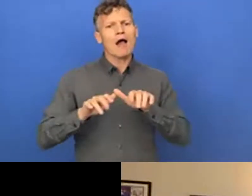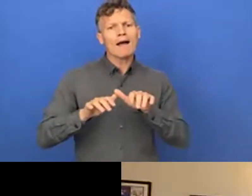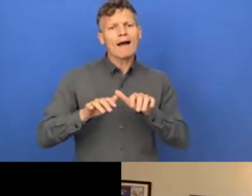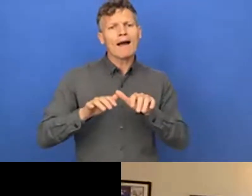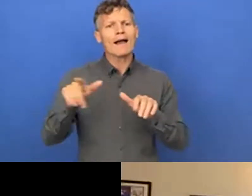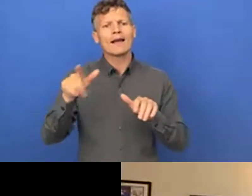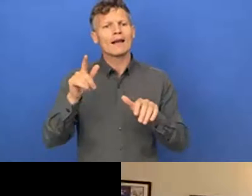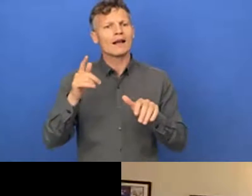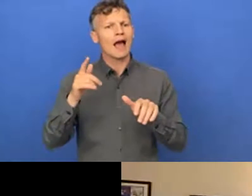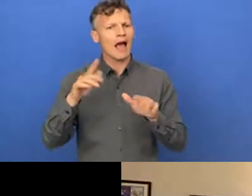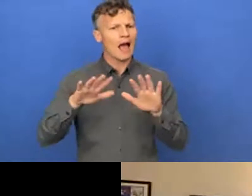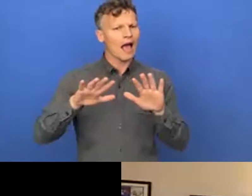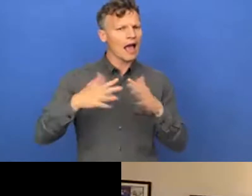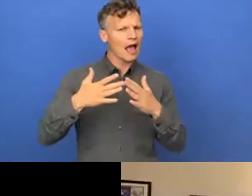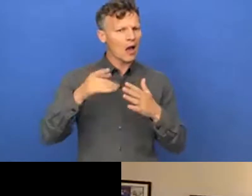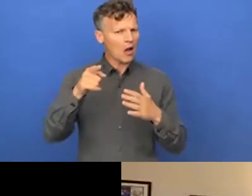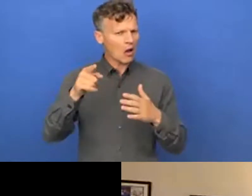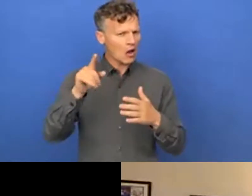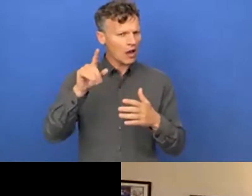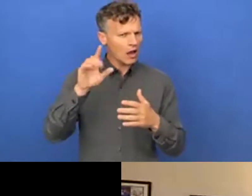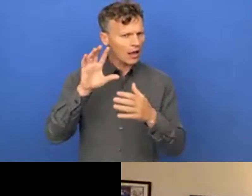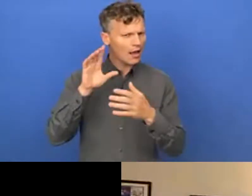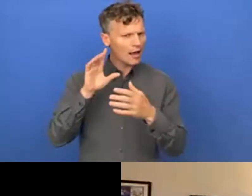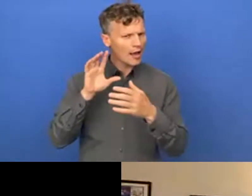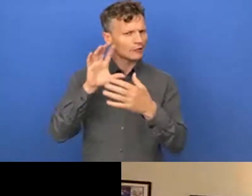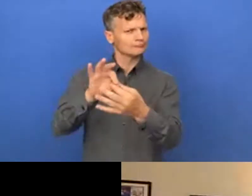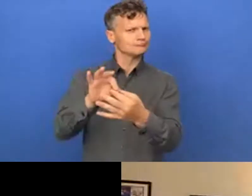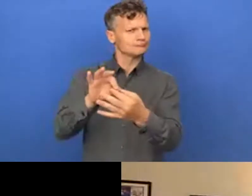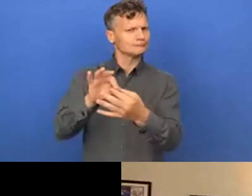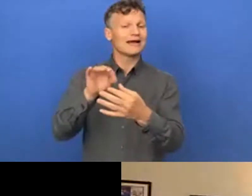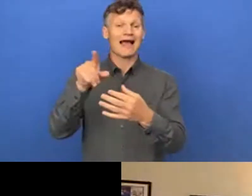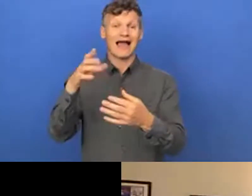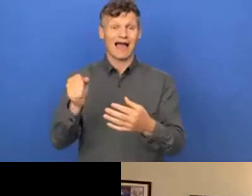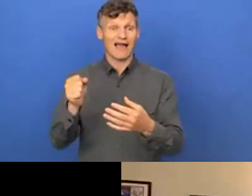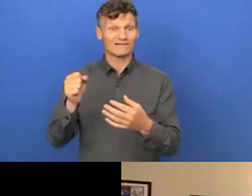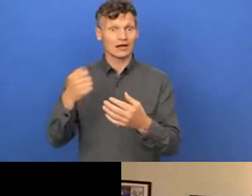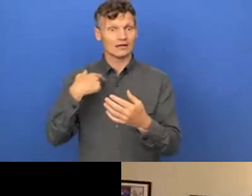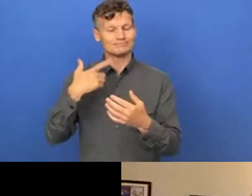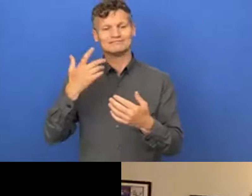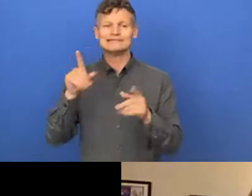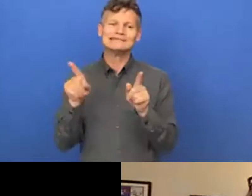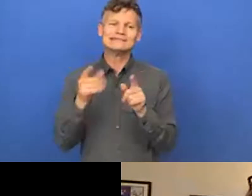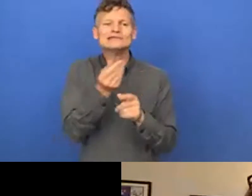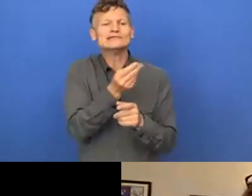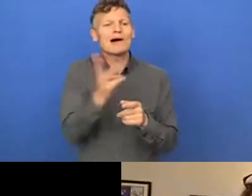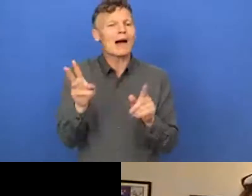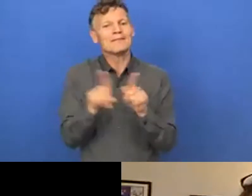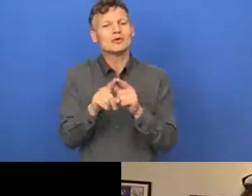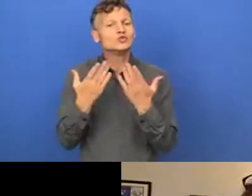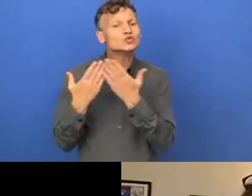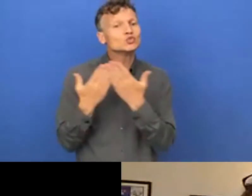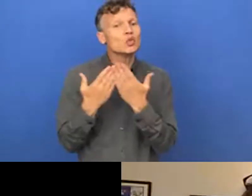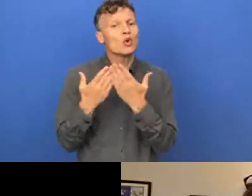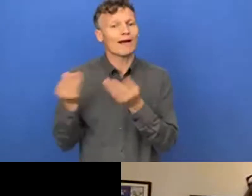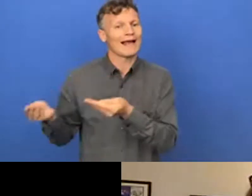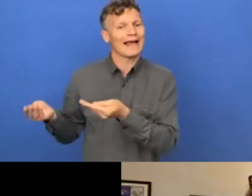that they were receiving academic accommodations increased the victimization risk. So there's not a whole lot of